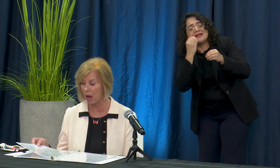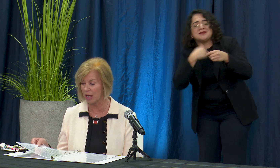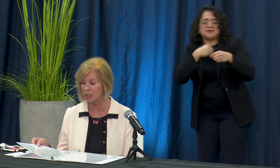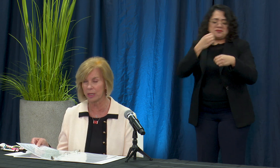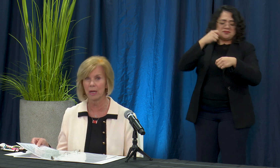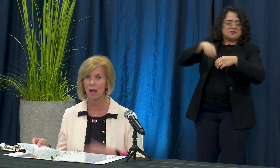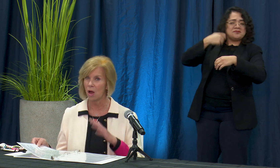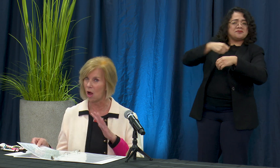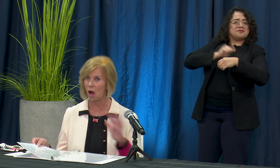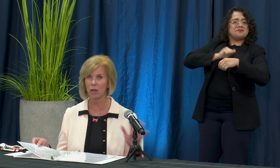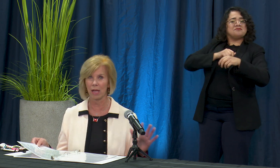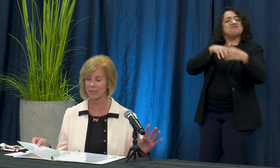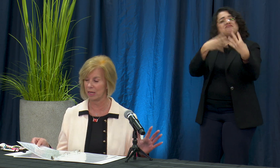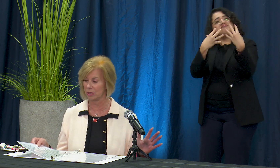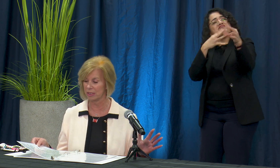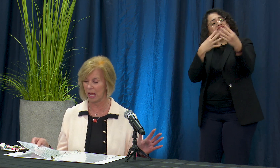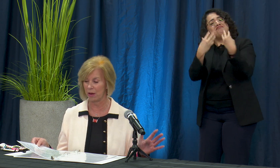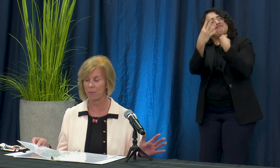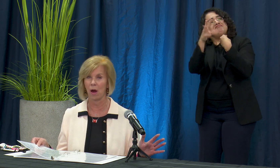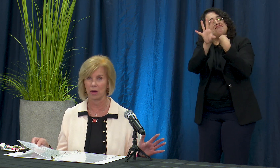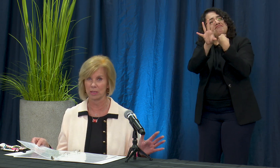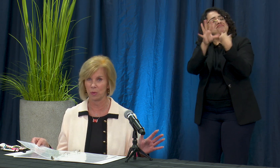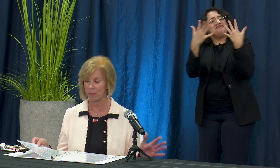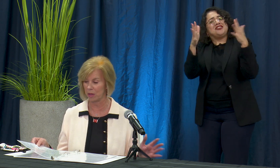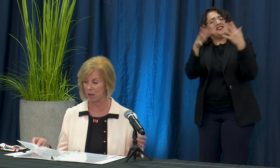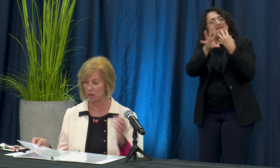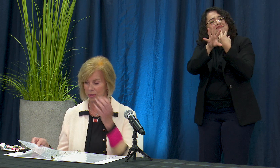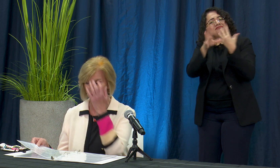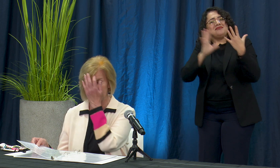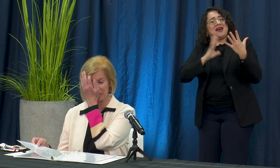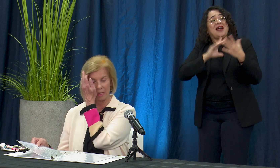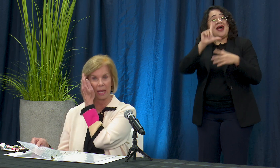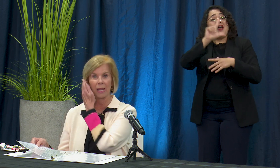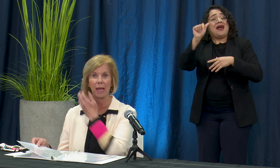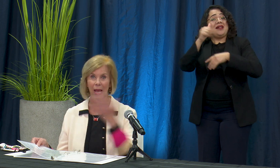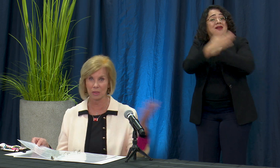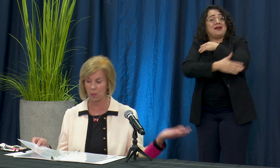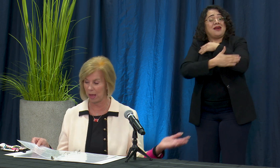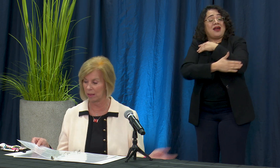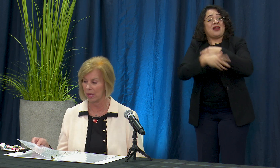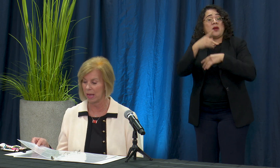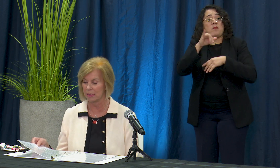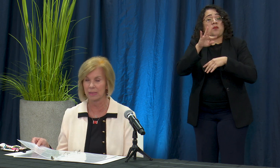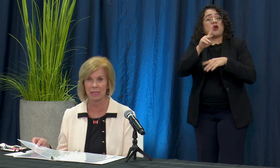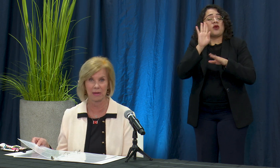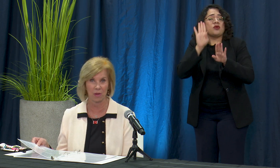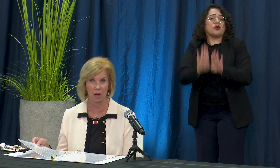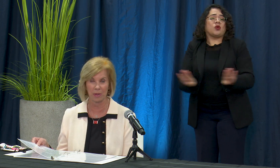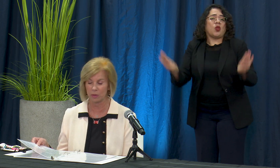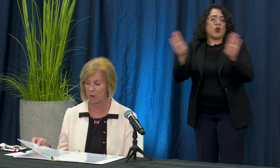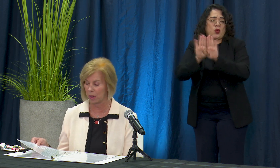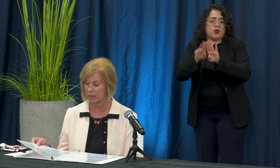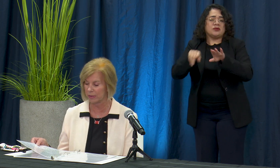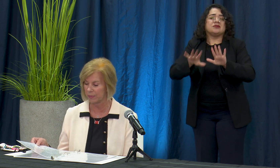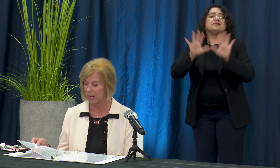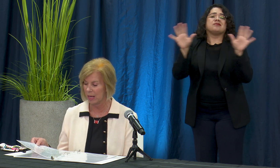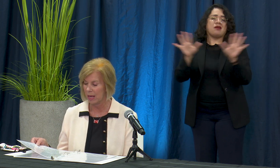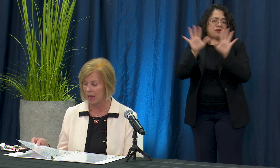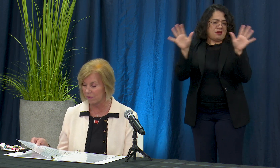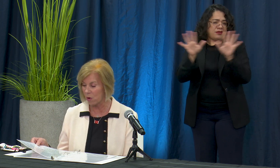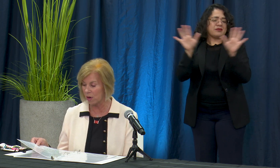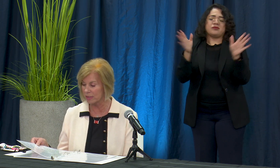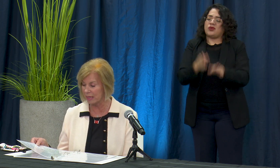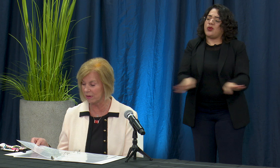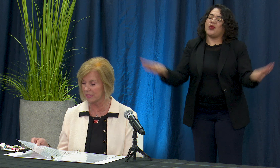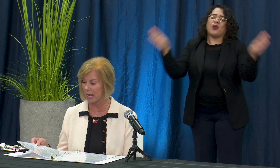As a precaution, all Los Angeles County parks will be closed this Sunday, as well as the City of Long Beach parks.